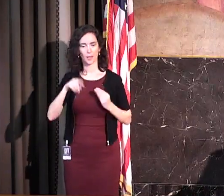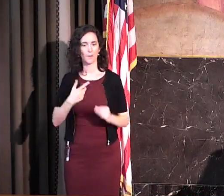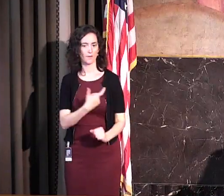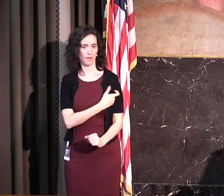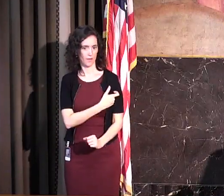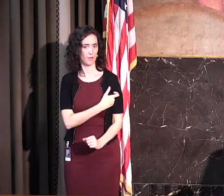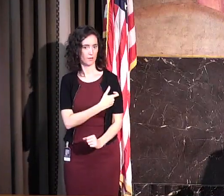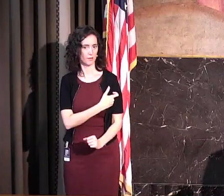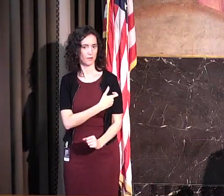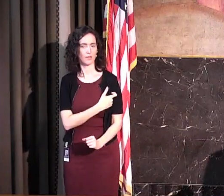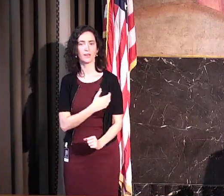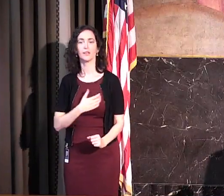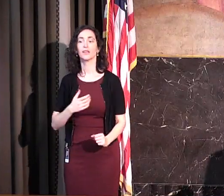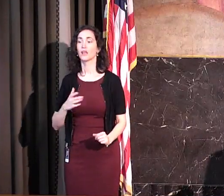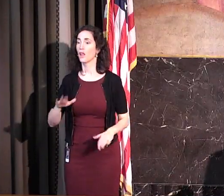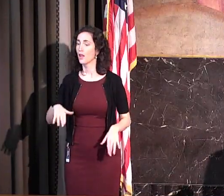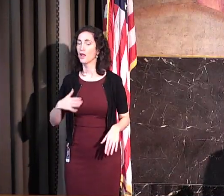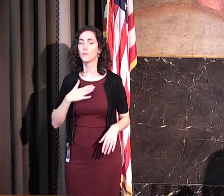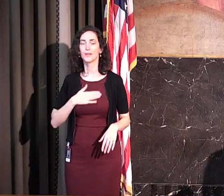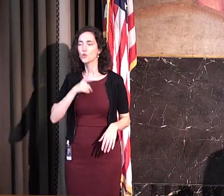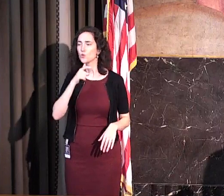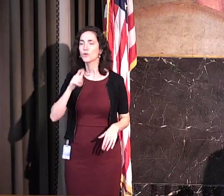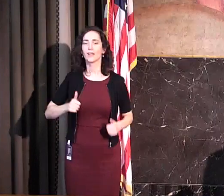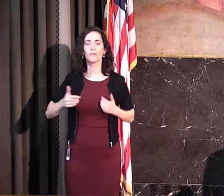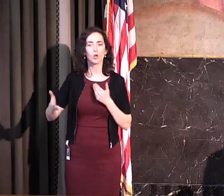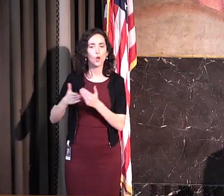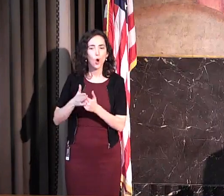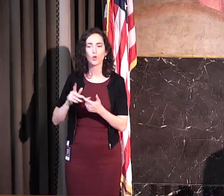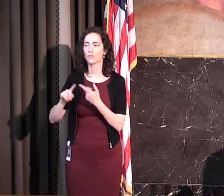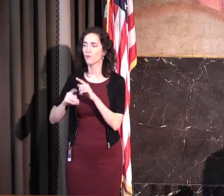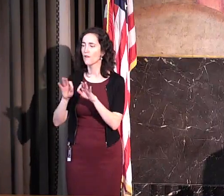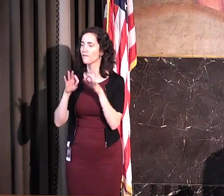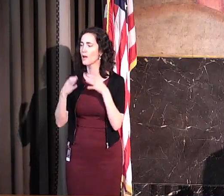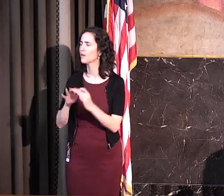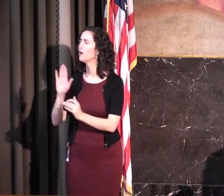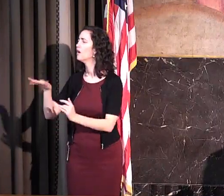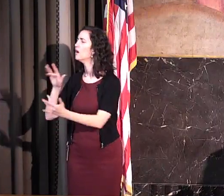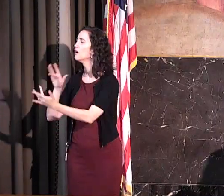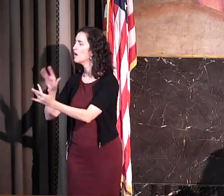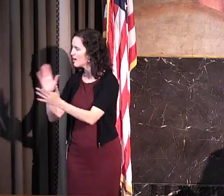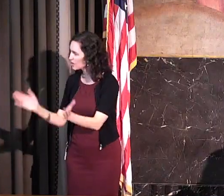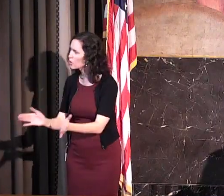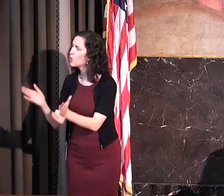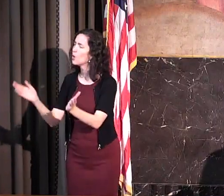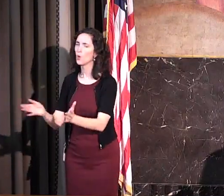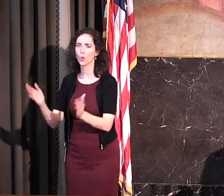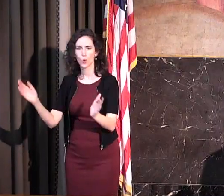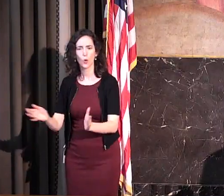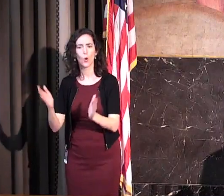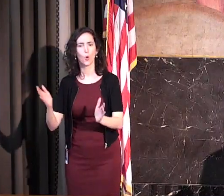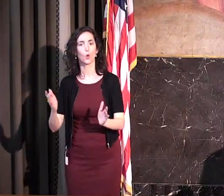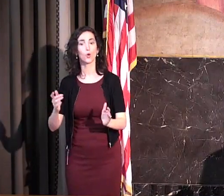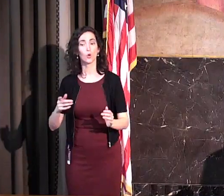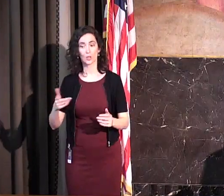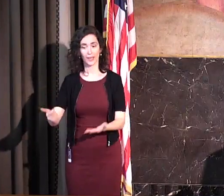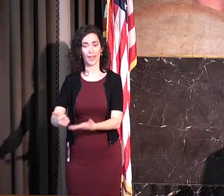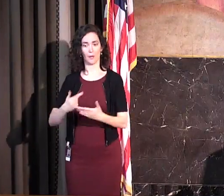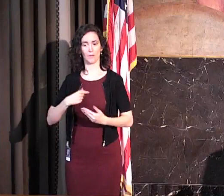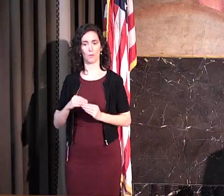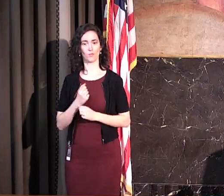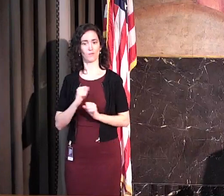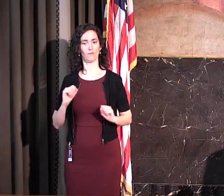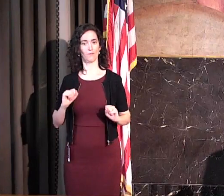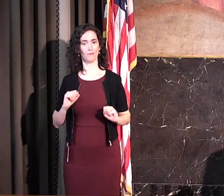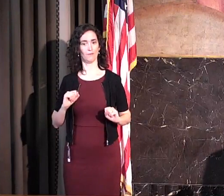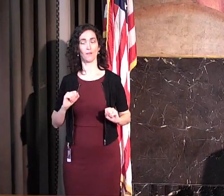gotten vaccinated, please reach out to those around you and encourage them to do so. It will increase your safety as well, and it very